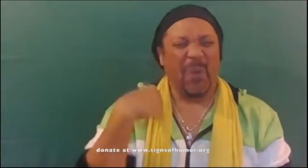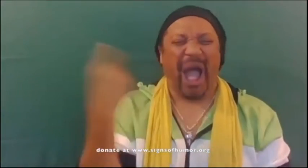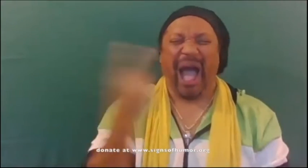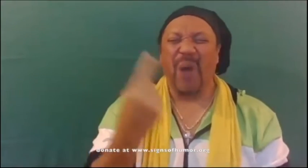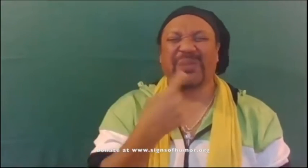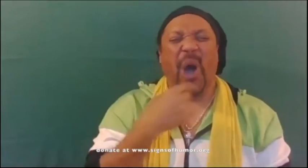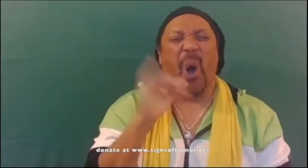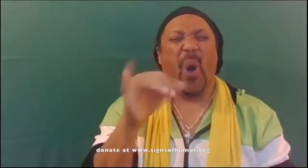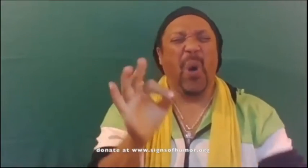so much.